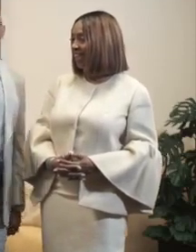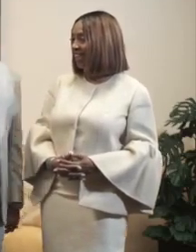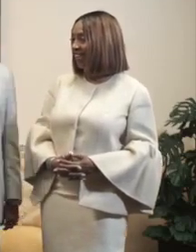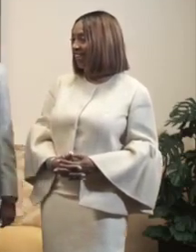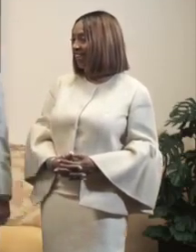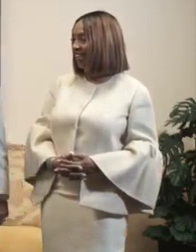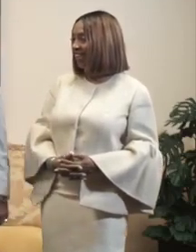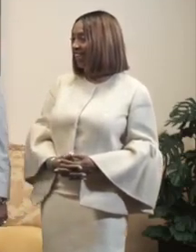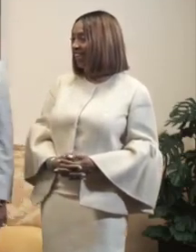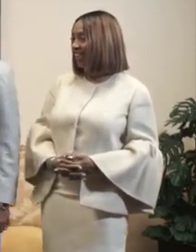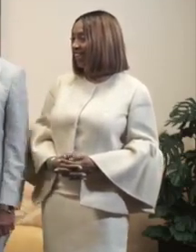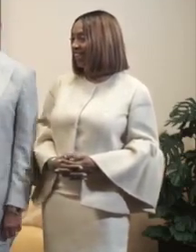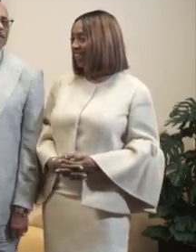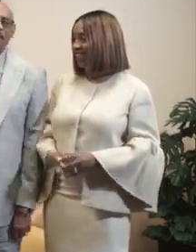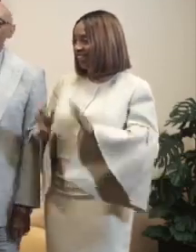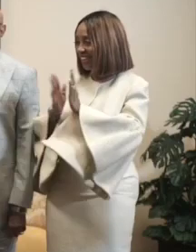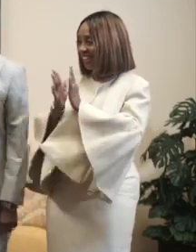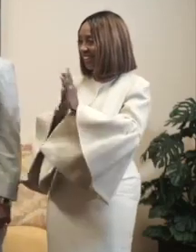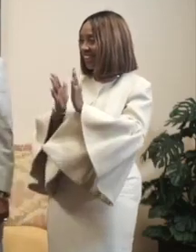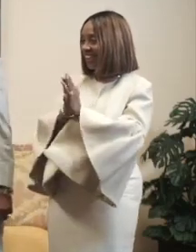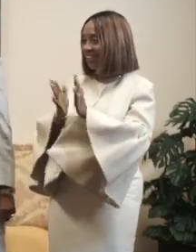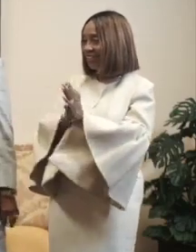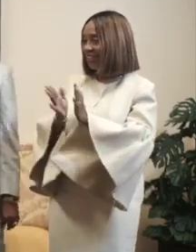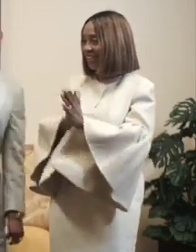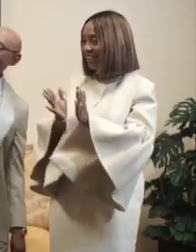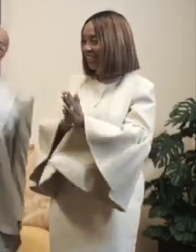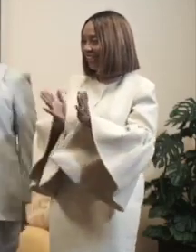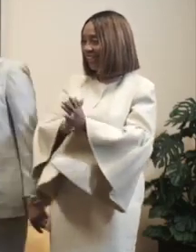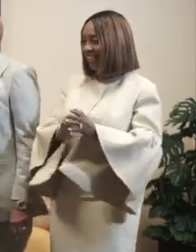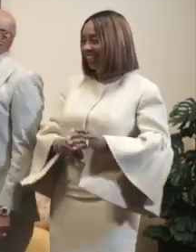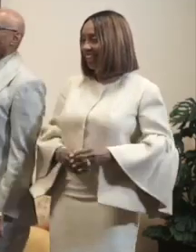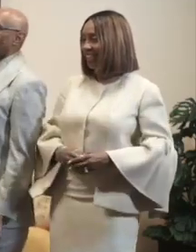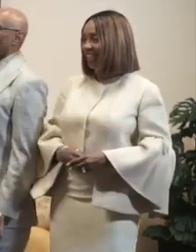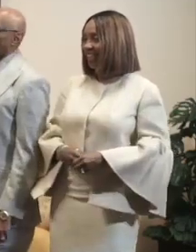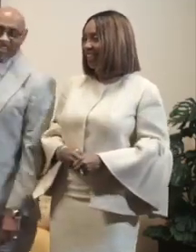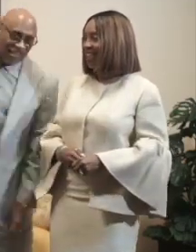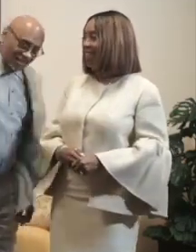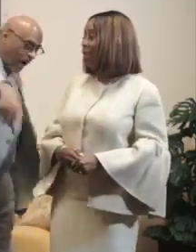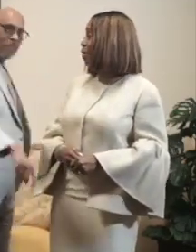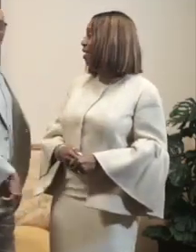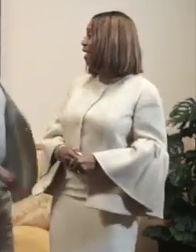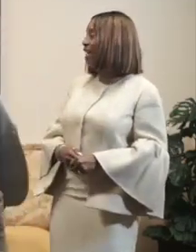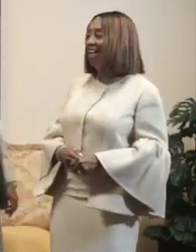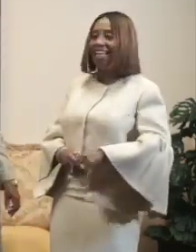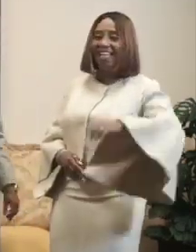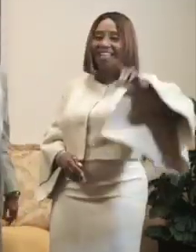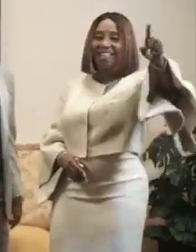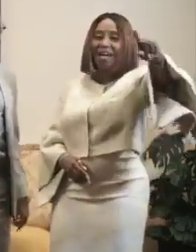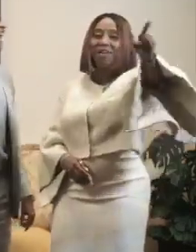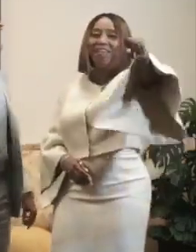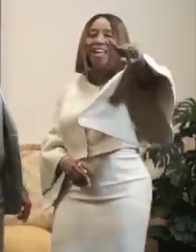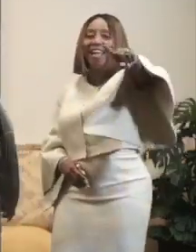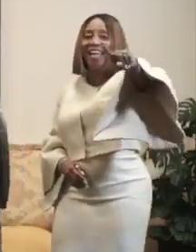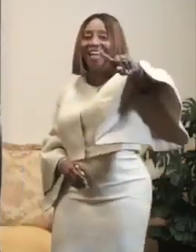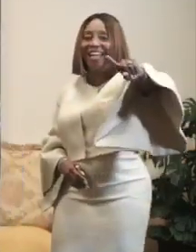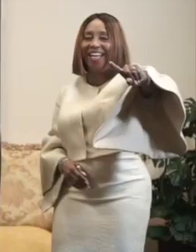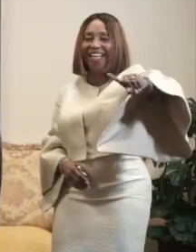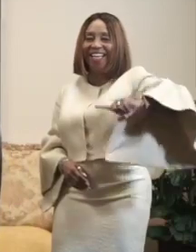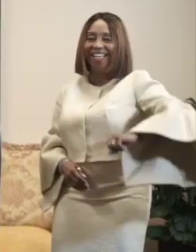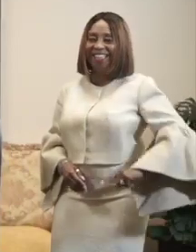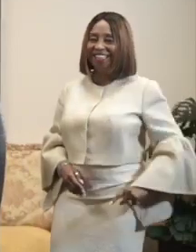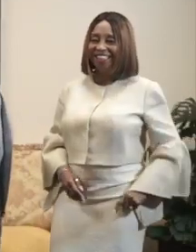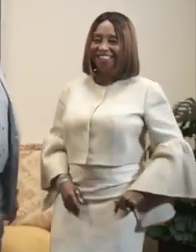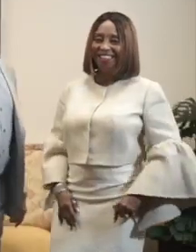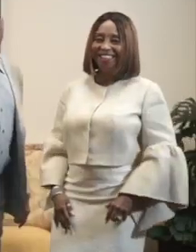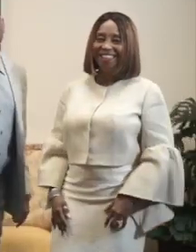the Changing a Generation Church. Resurrection Sunday is coming. It's coming. You better be there. We'll get to see you